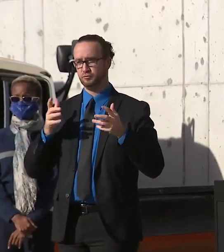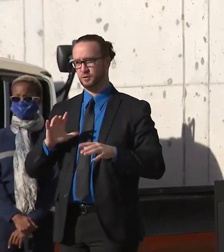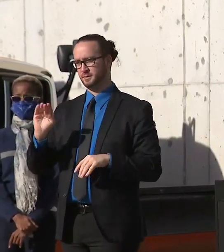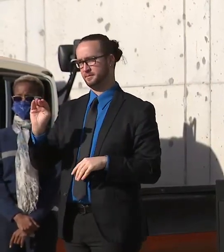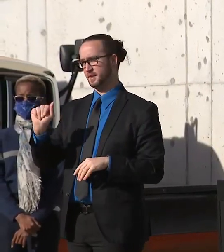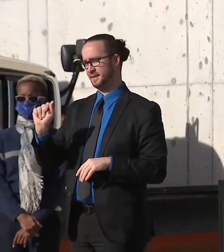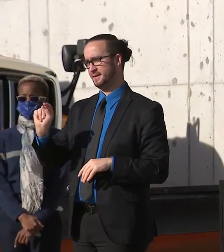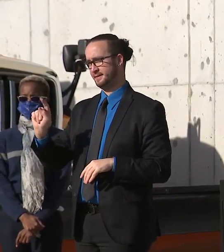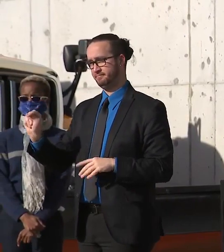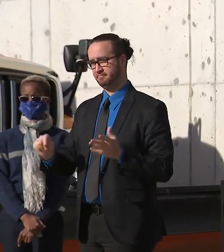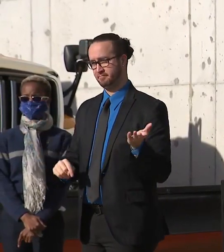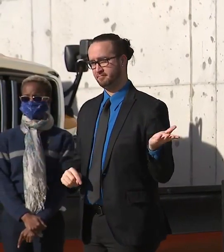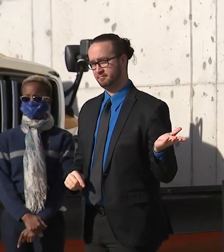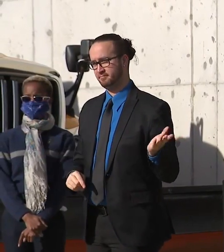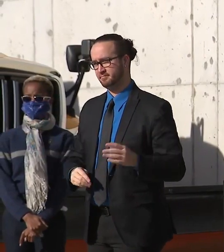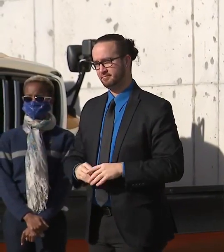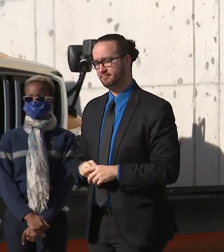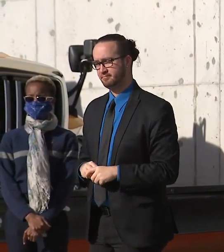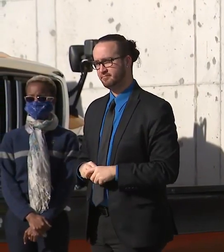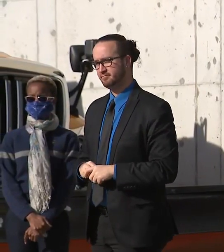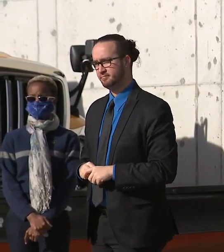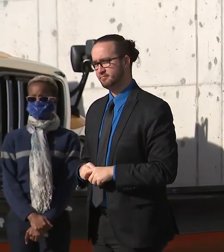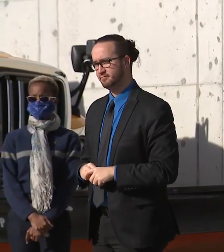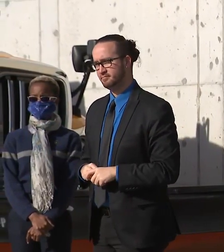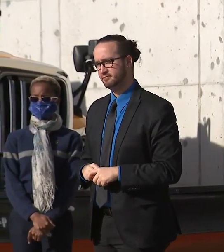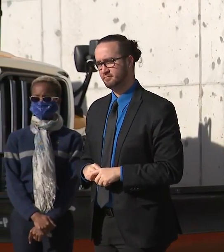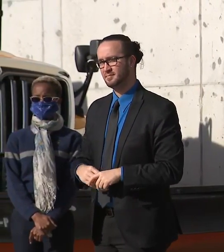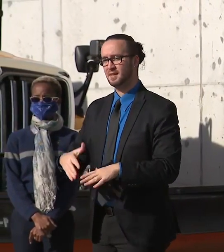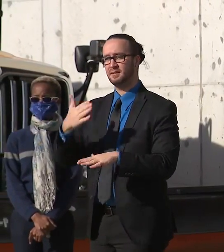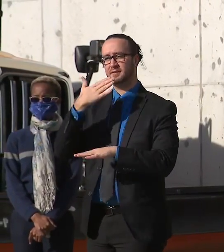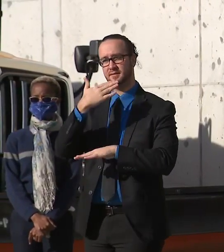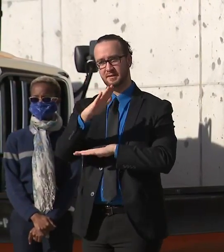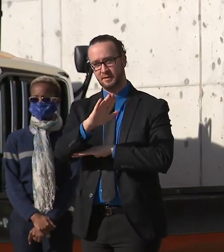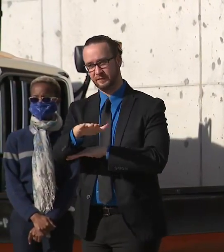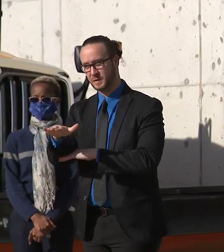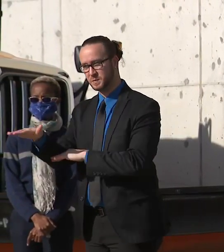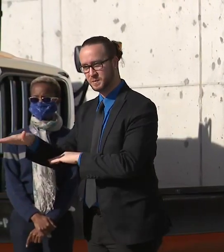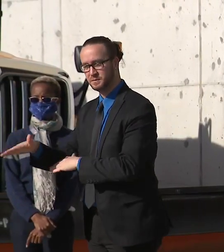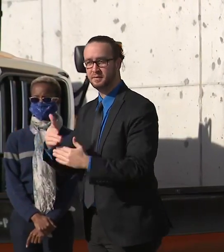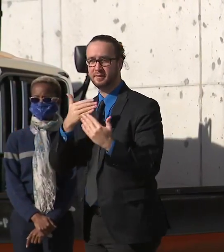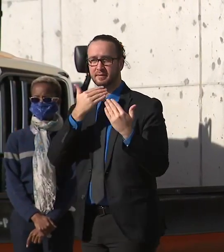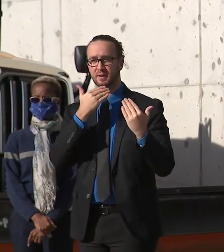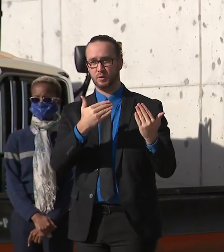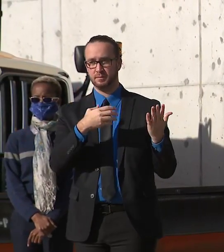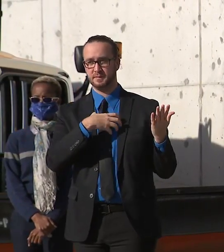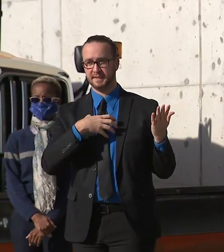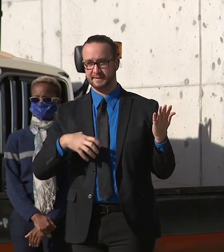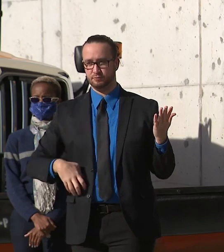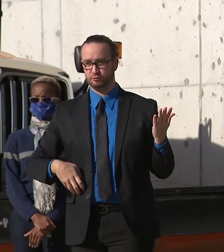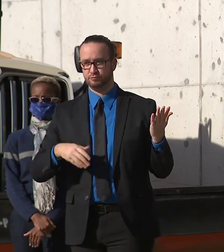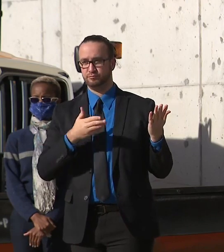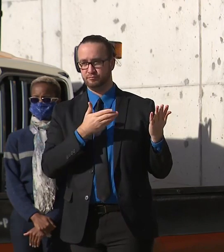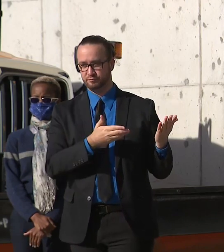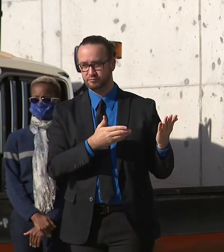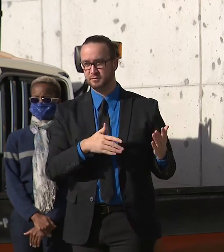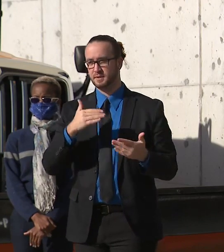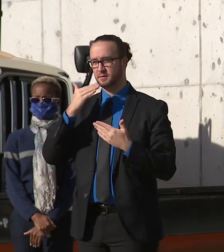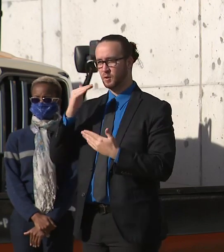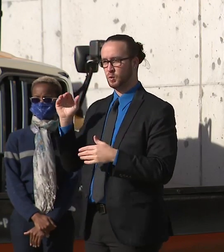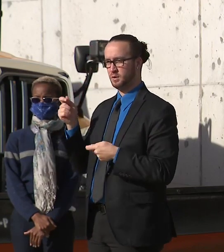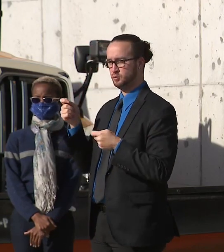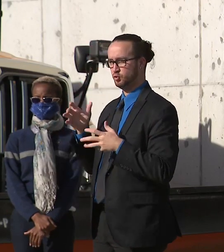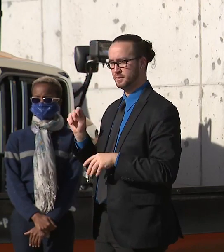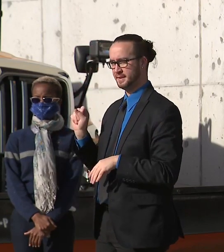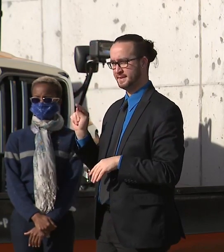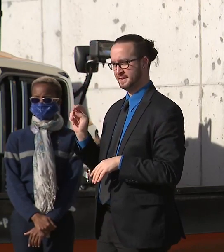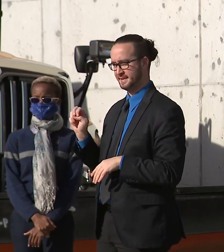Good afternoon. Thank you, Mayor Scott, Director Sharkey. My name is Matt Garbark. I'm the Acting Director of the Department of Public